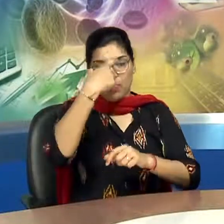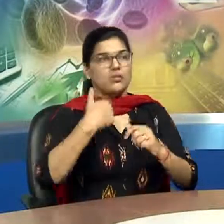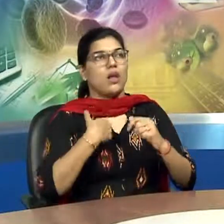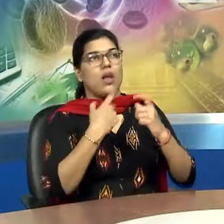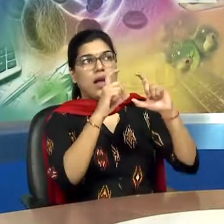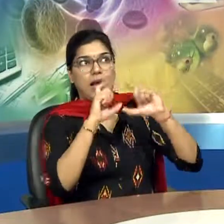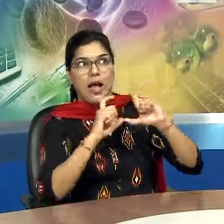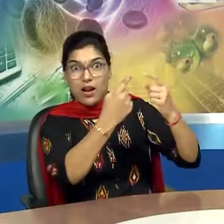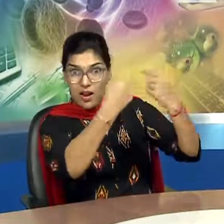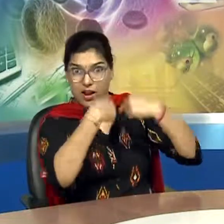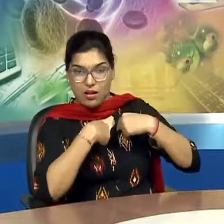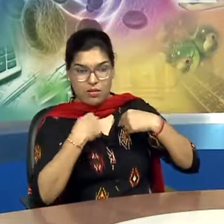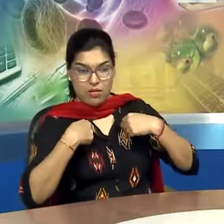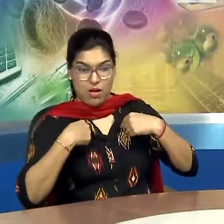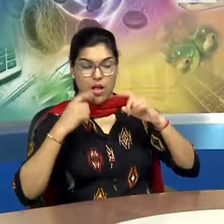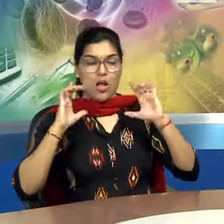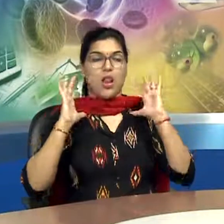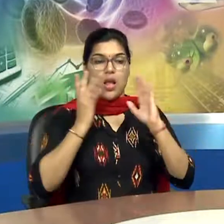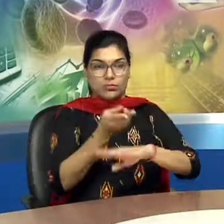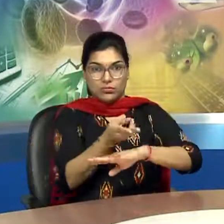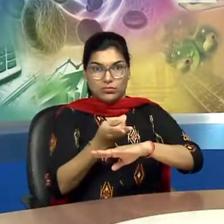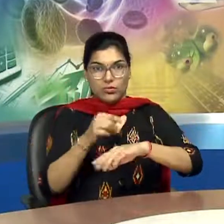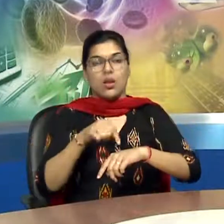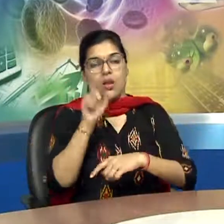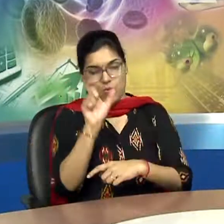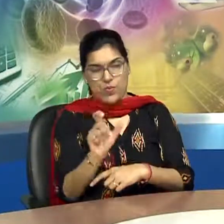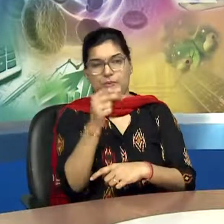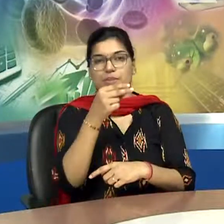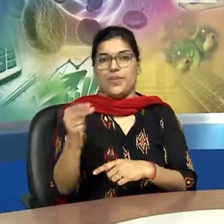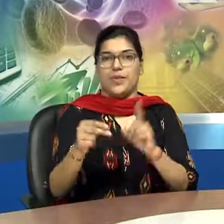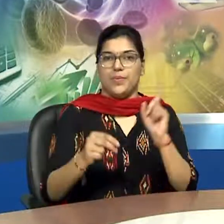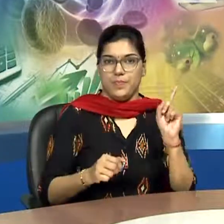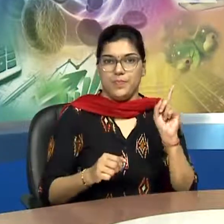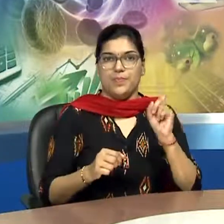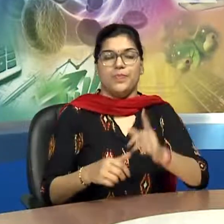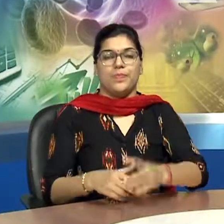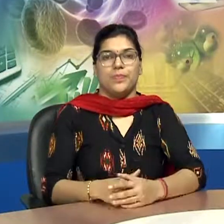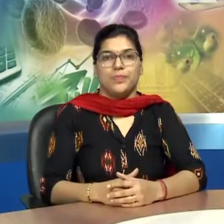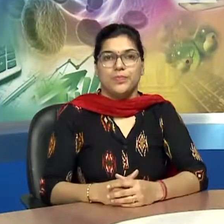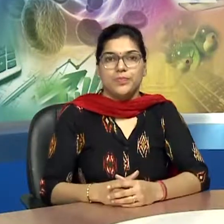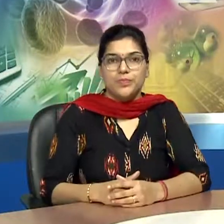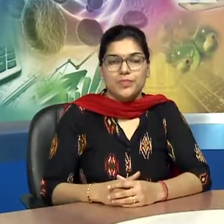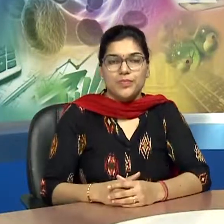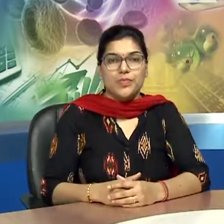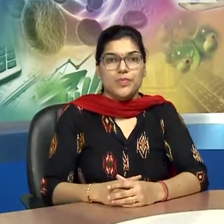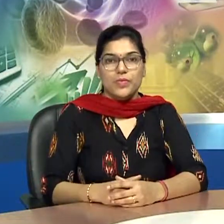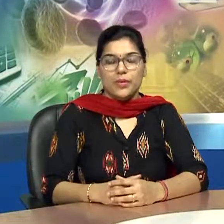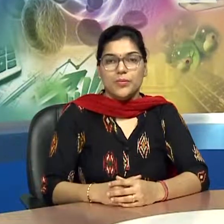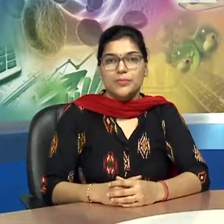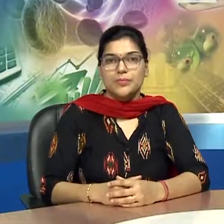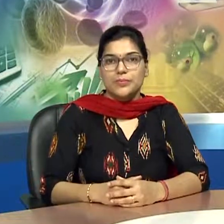investigate and ask about the health well-being. So that person who is sick is known as